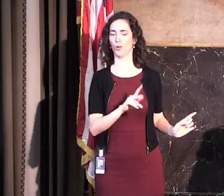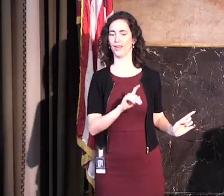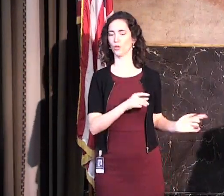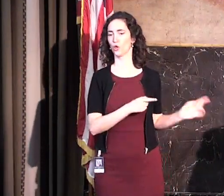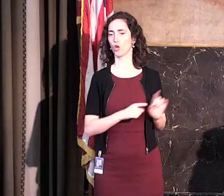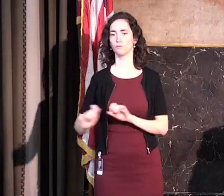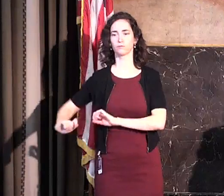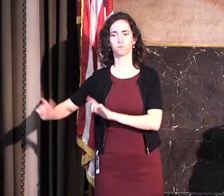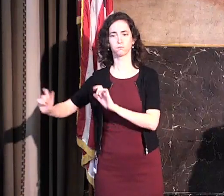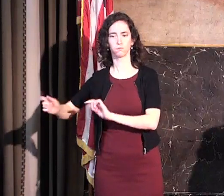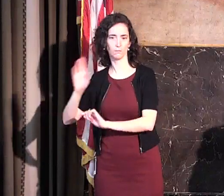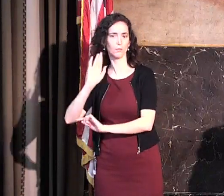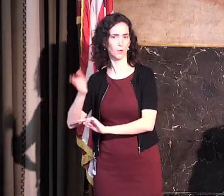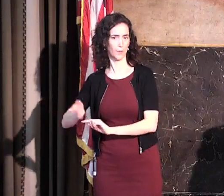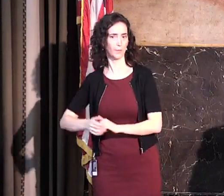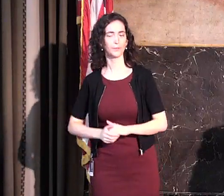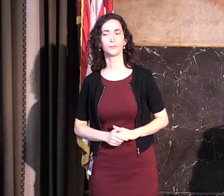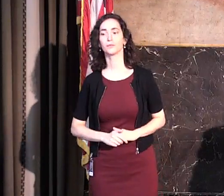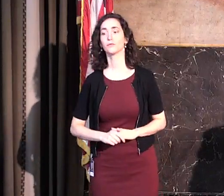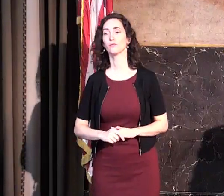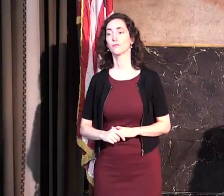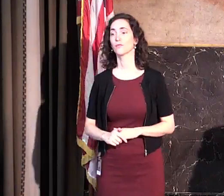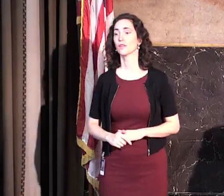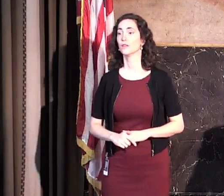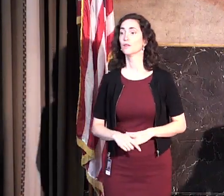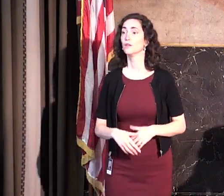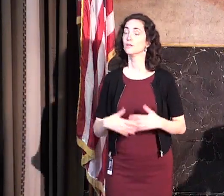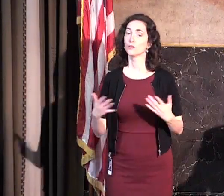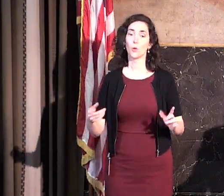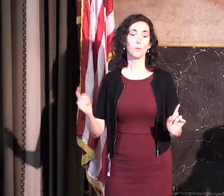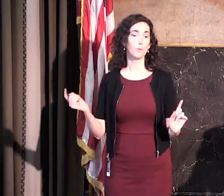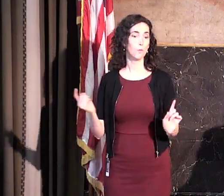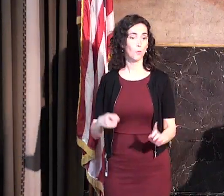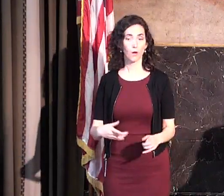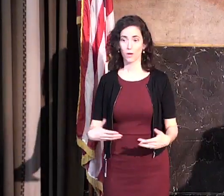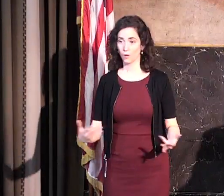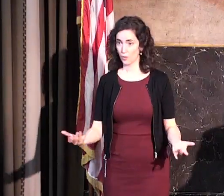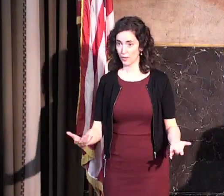shortly. So suffice it to say, we are facing a very